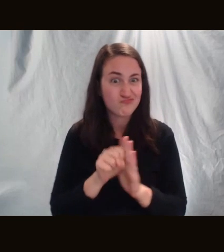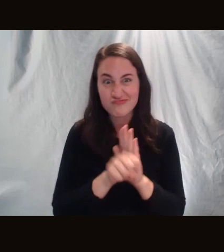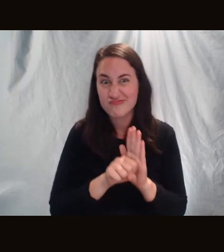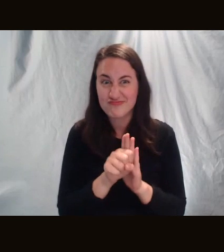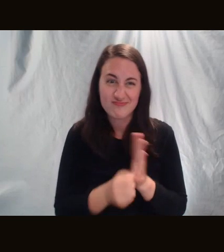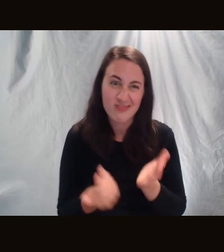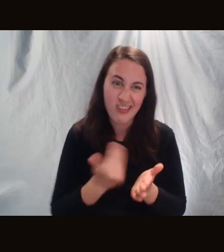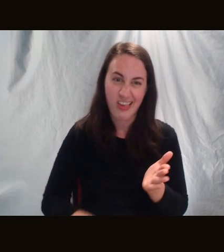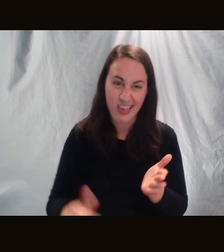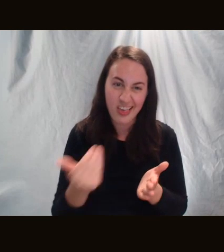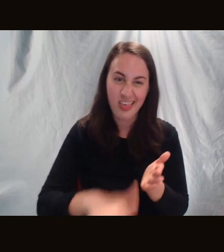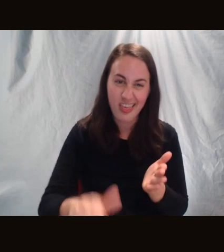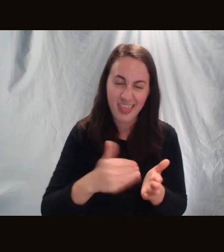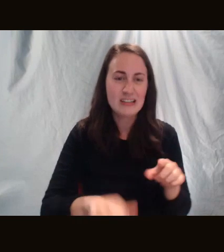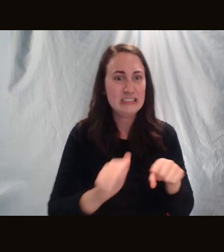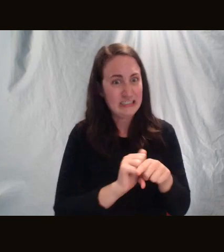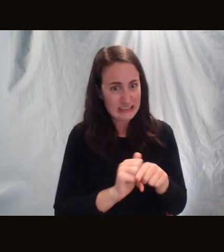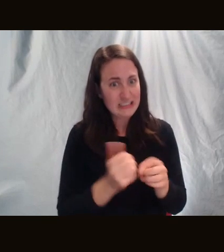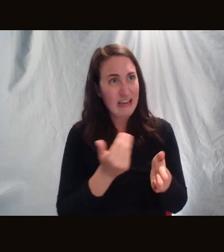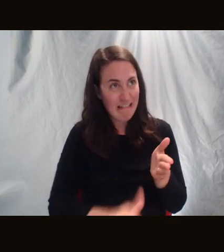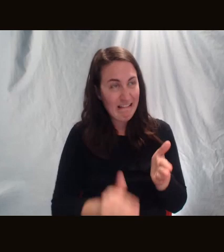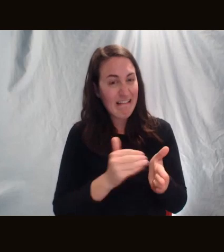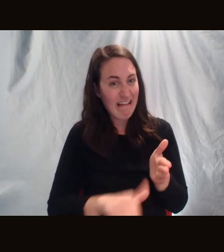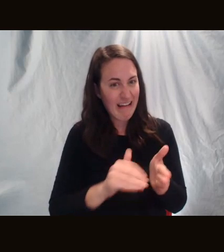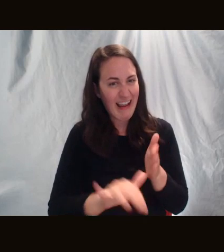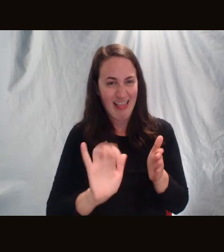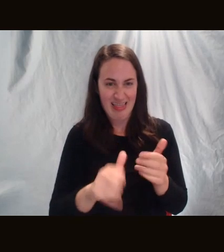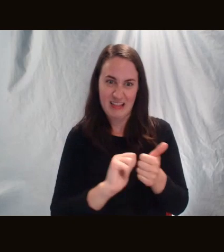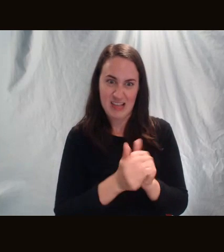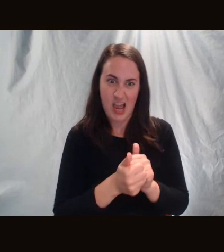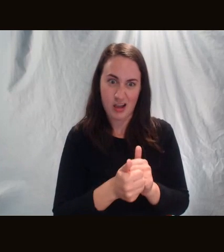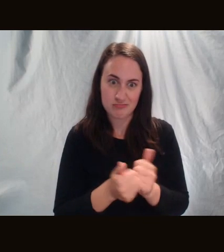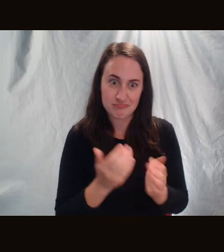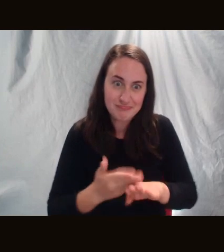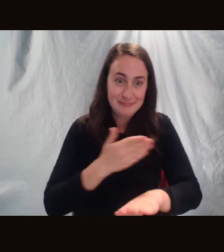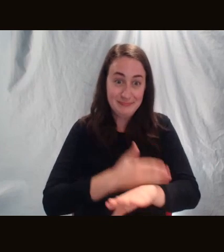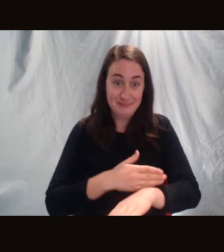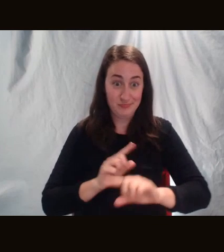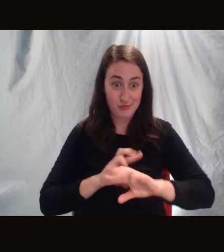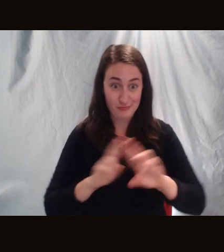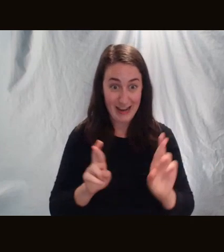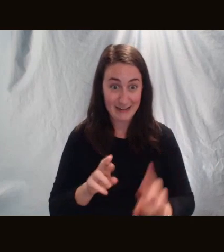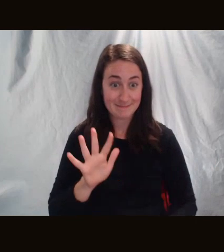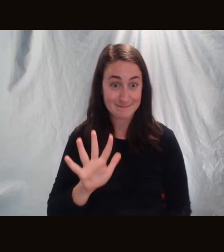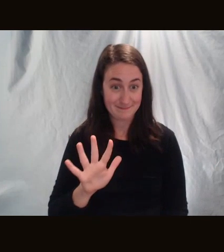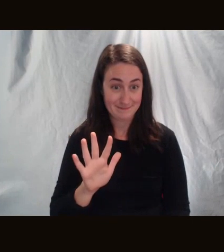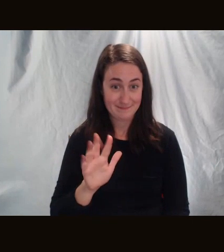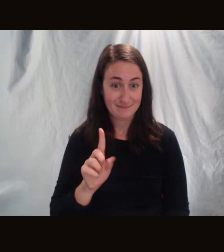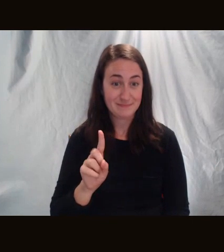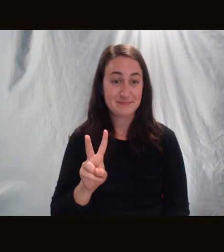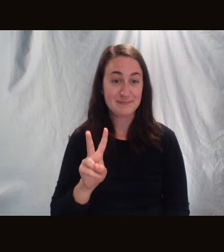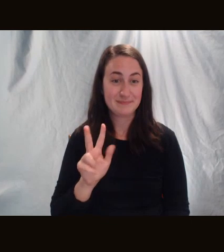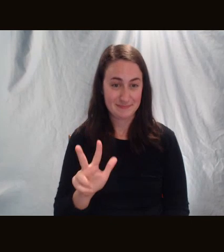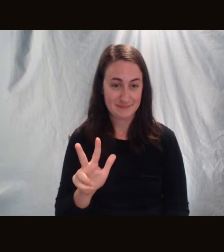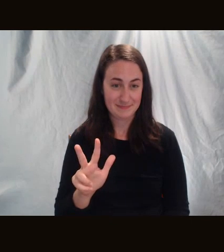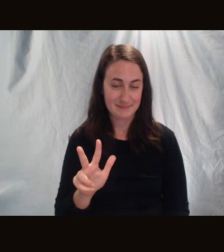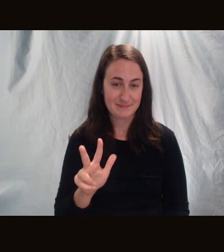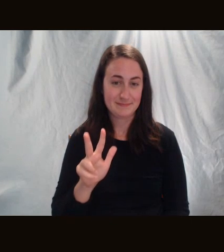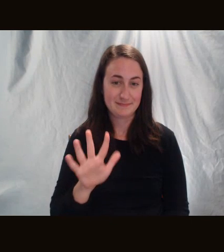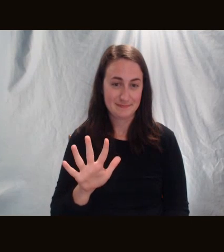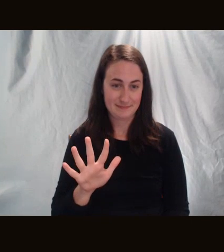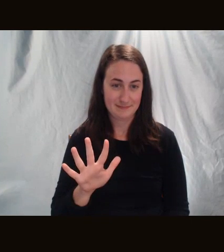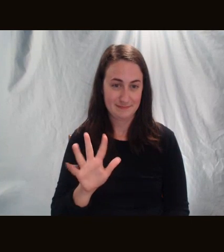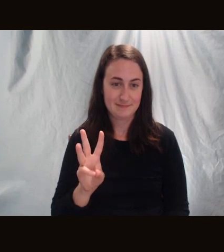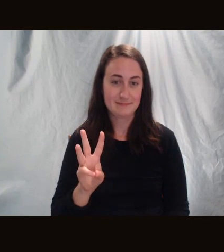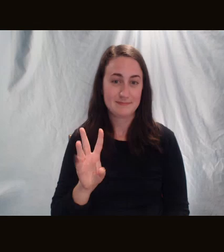is the key. That's the way you can retain the information. 5, 6, 7 on the 1, 2, 3.